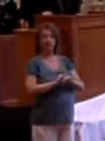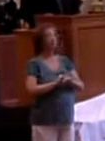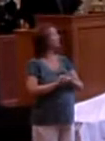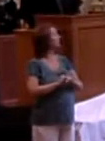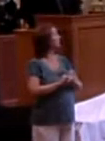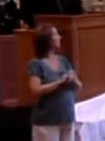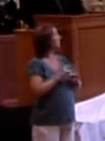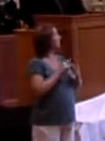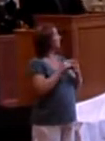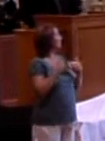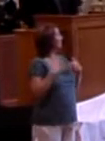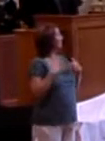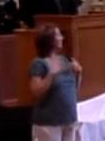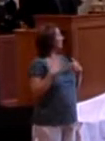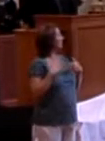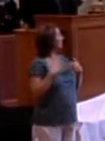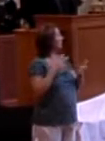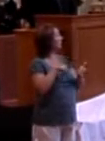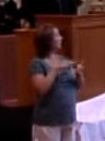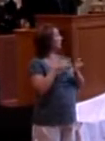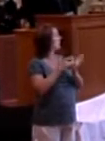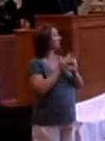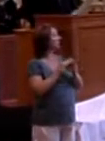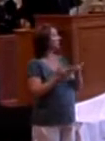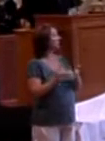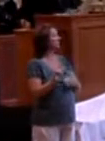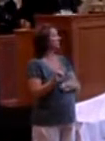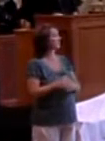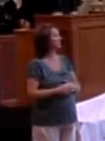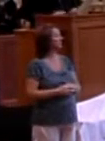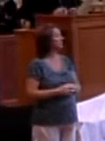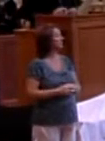have the reading of our scripture as well.